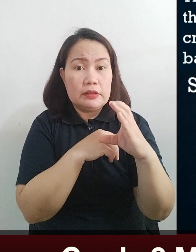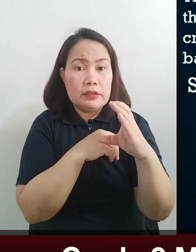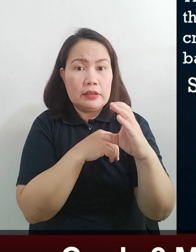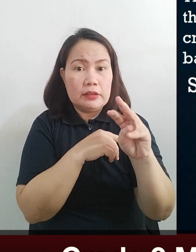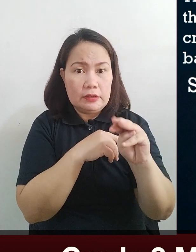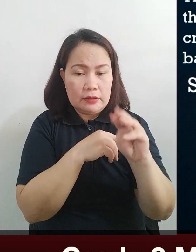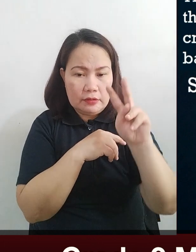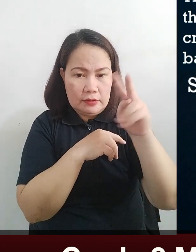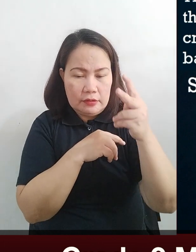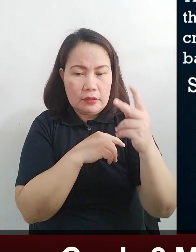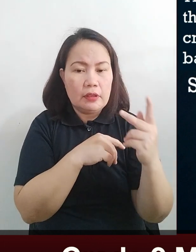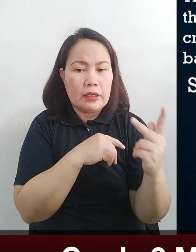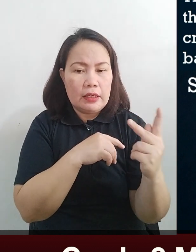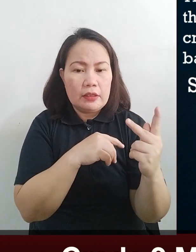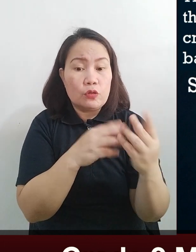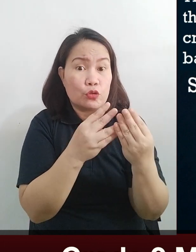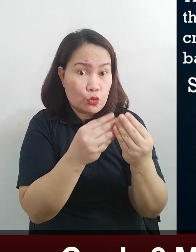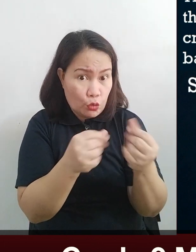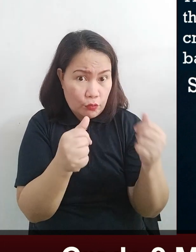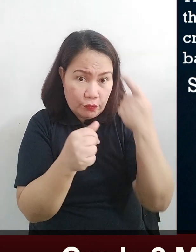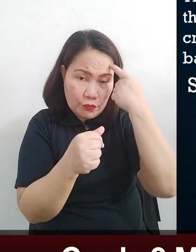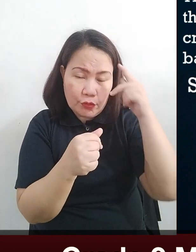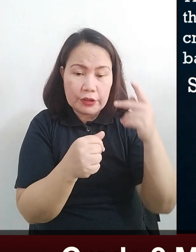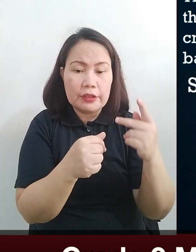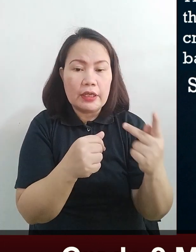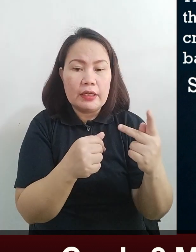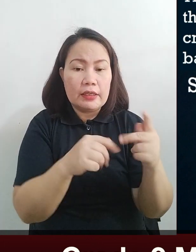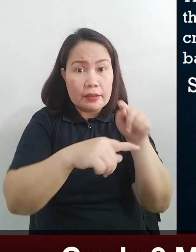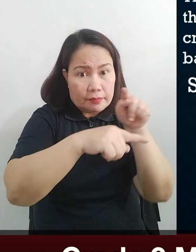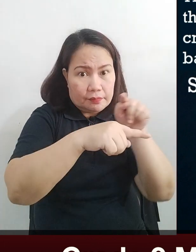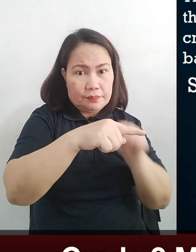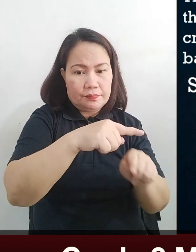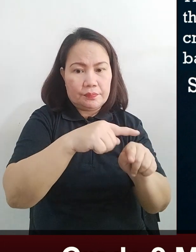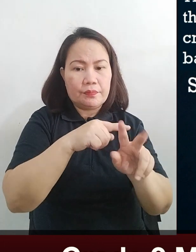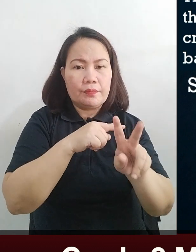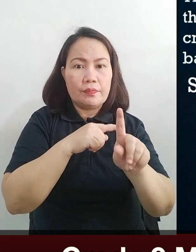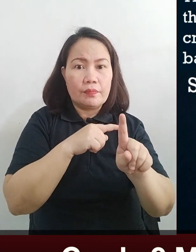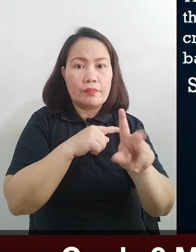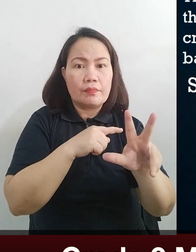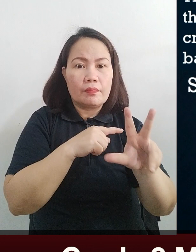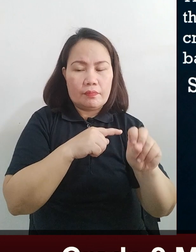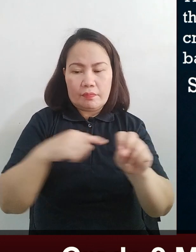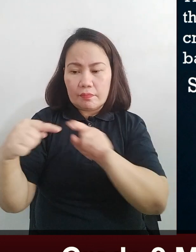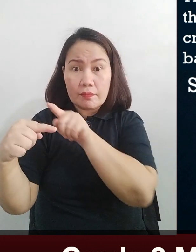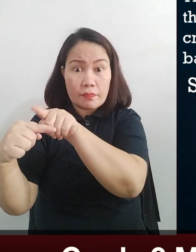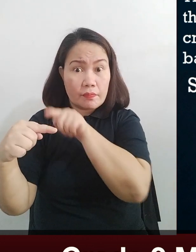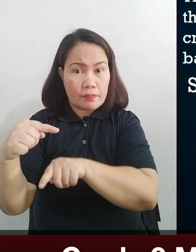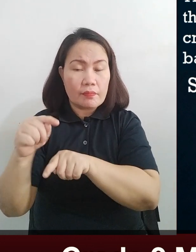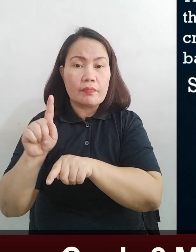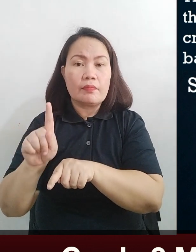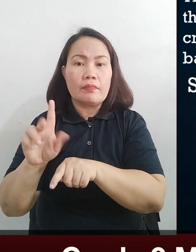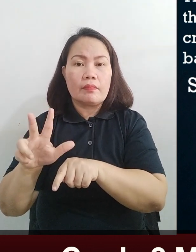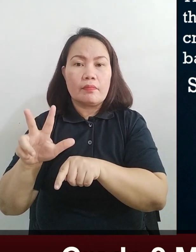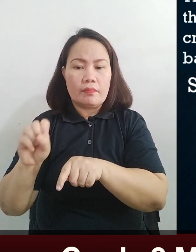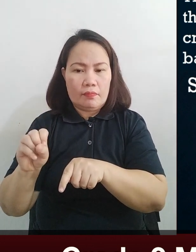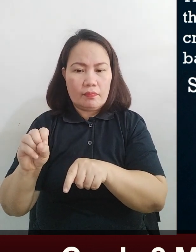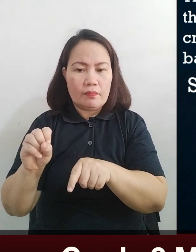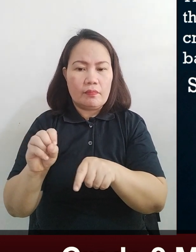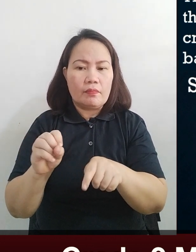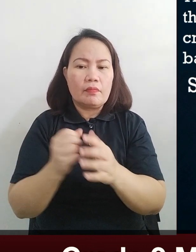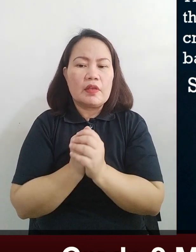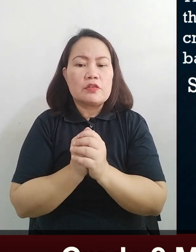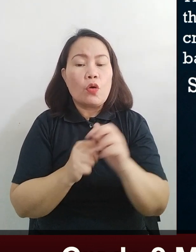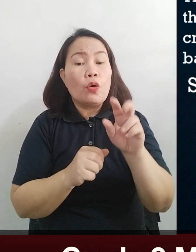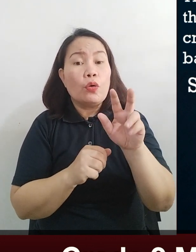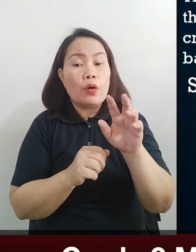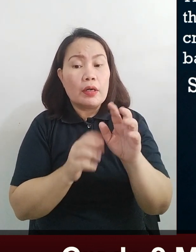square centimeter K. So, to solve for K, divide both sides by 130 square